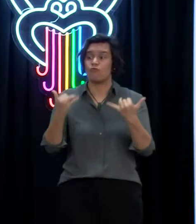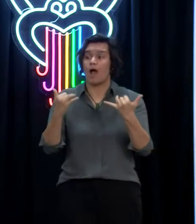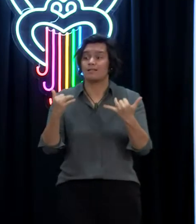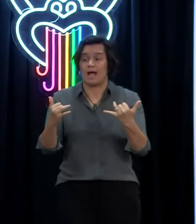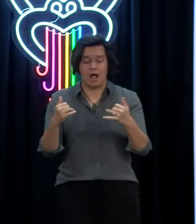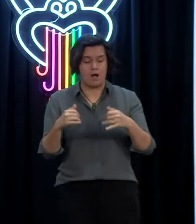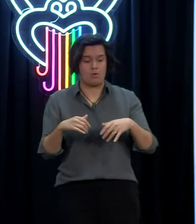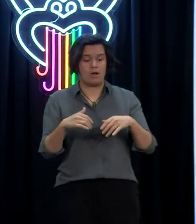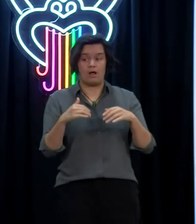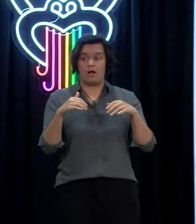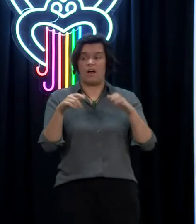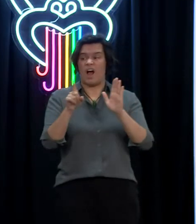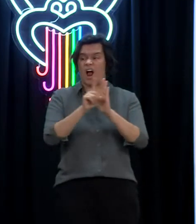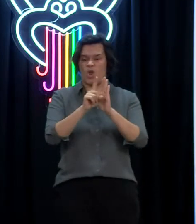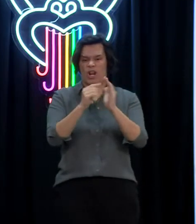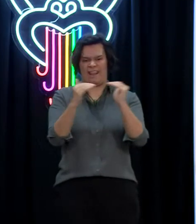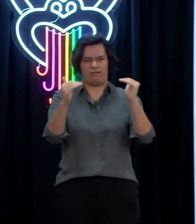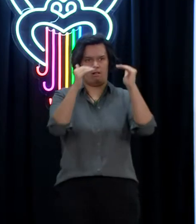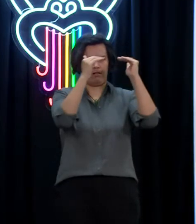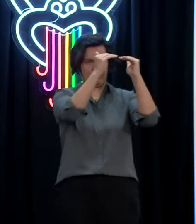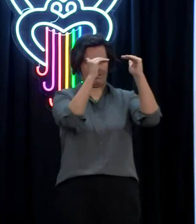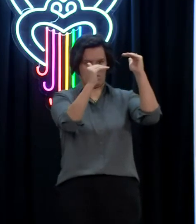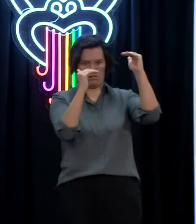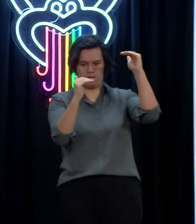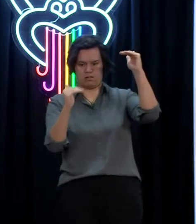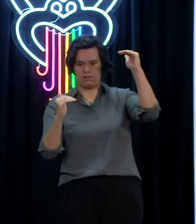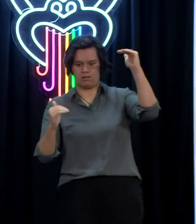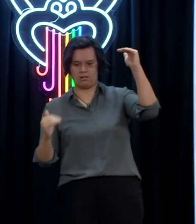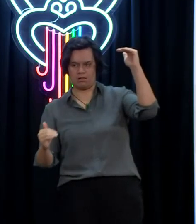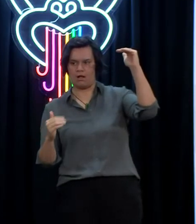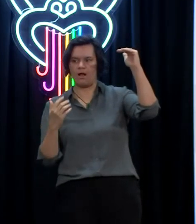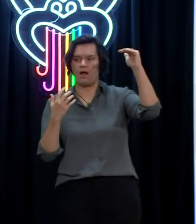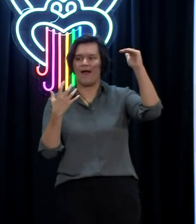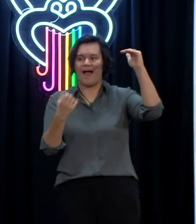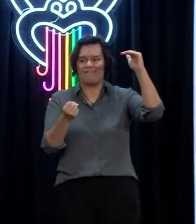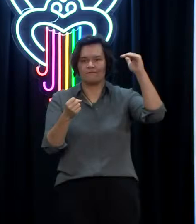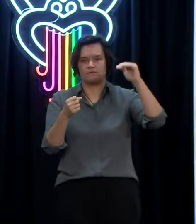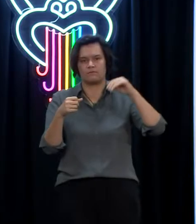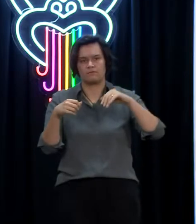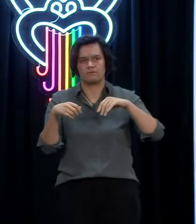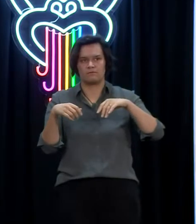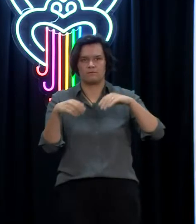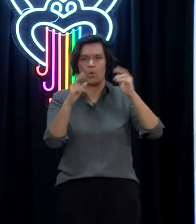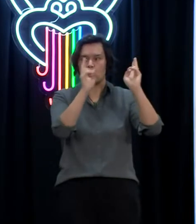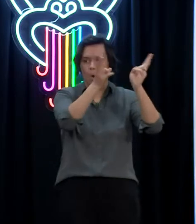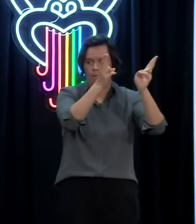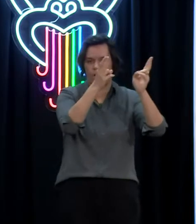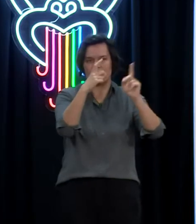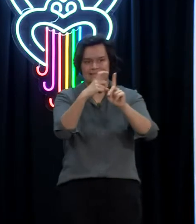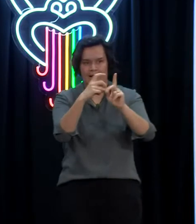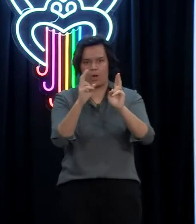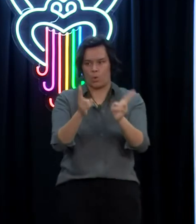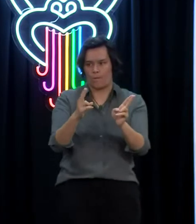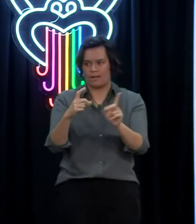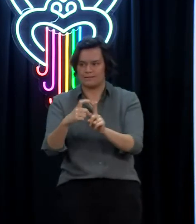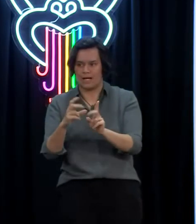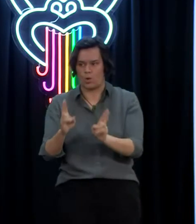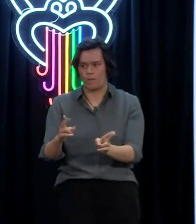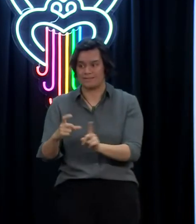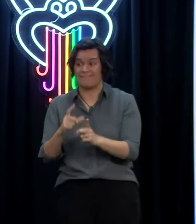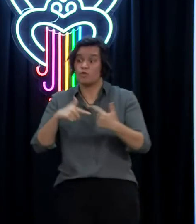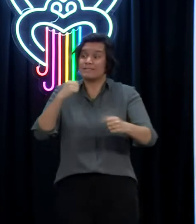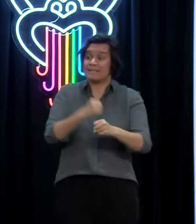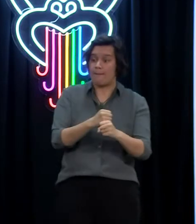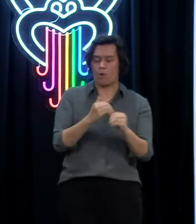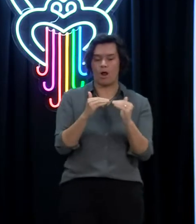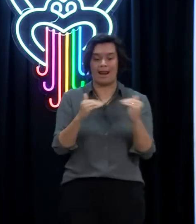the top rung was the one where we had the 50-person limit. We're looking to move that for the rest of New Zealand to 100. We're still a wee